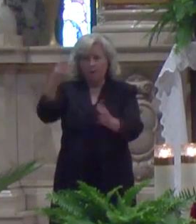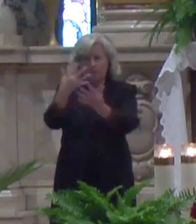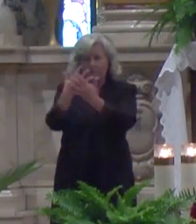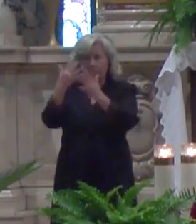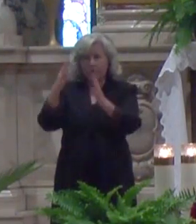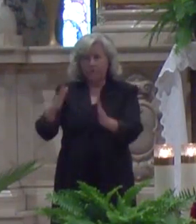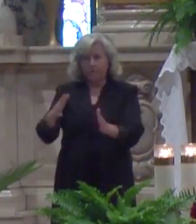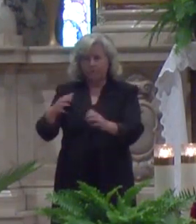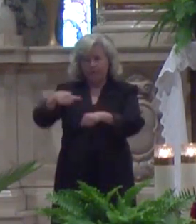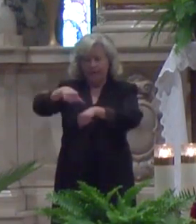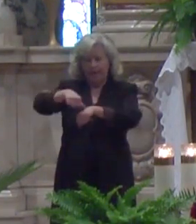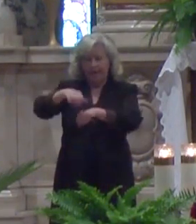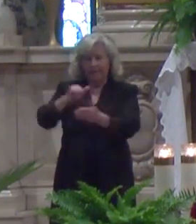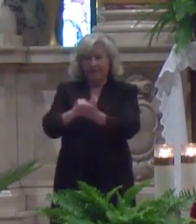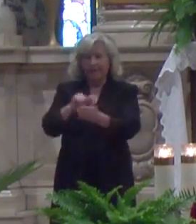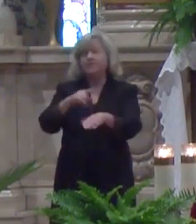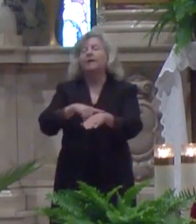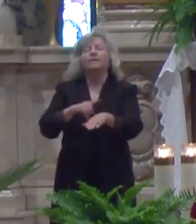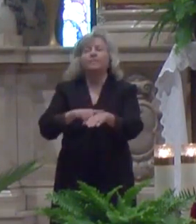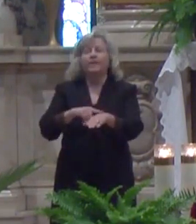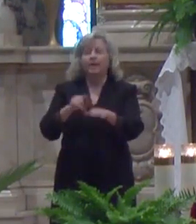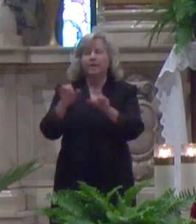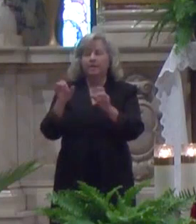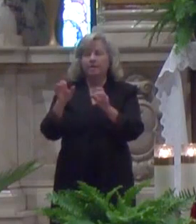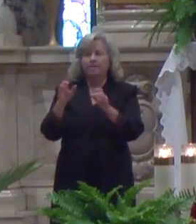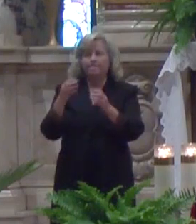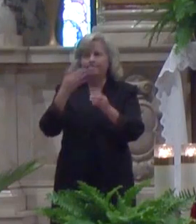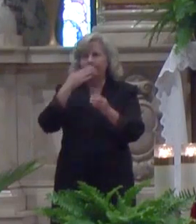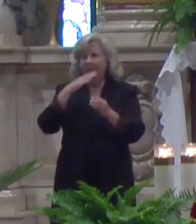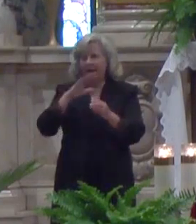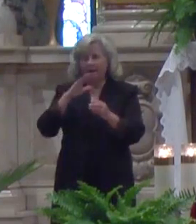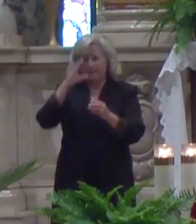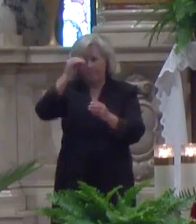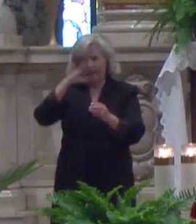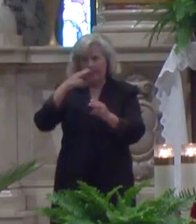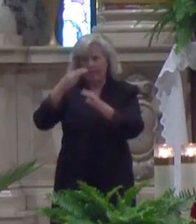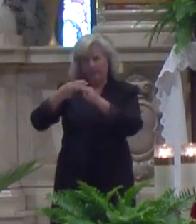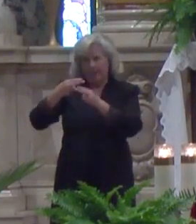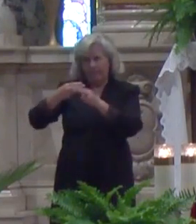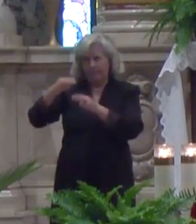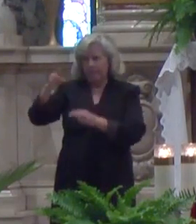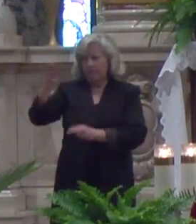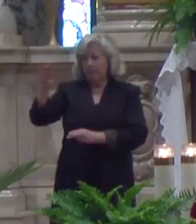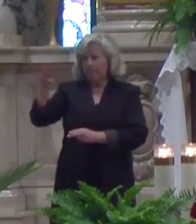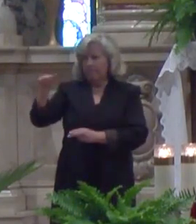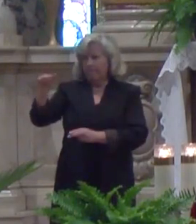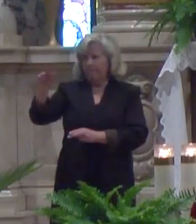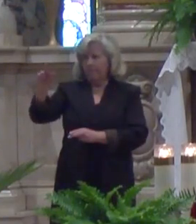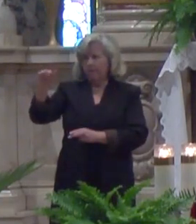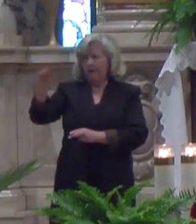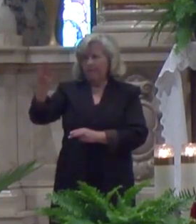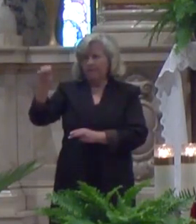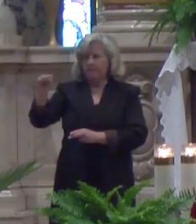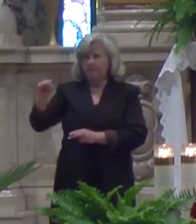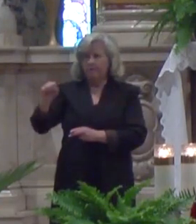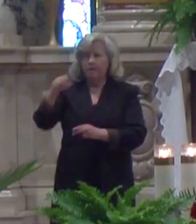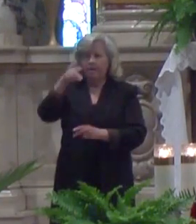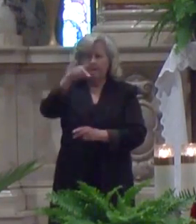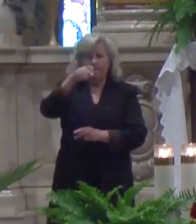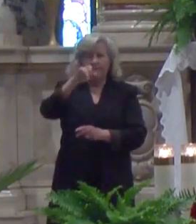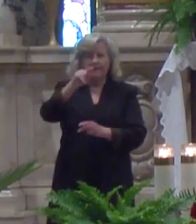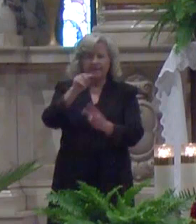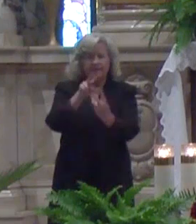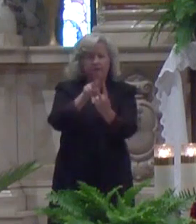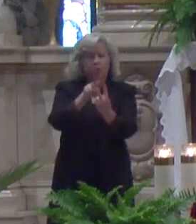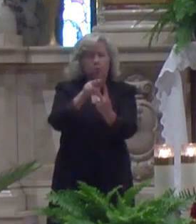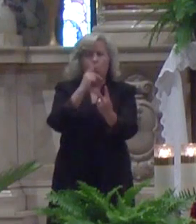that time, they had a notorious prisoner called Barabbas. So when they assembled, Pilate said to them, "Which one do you want